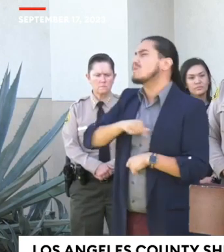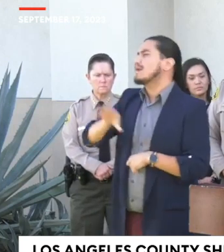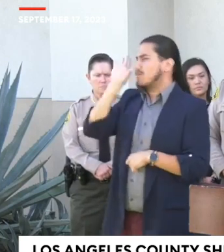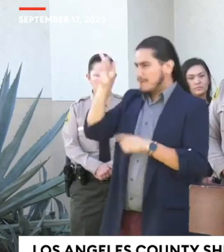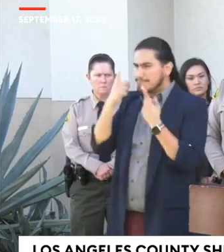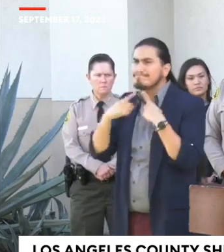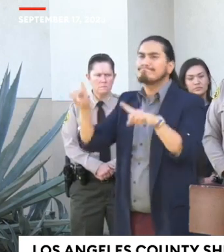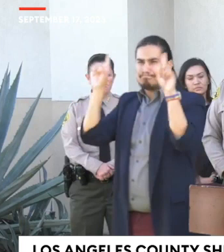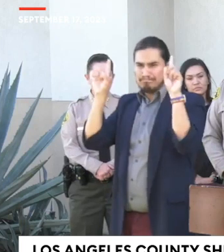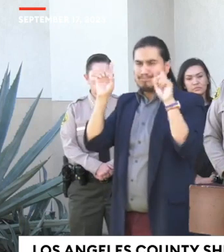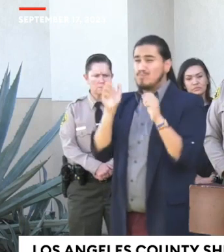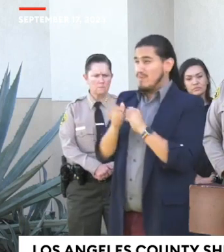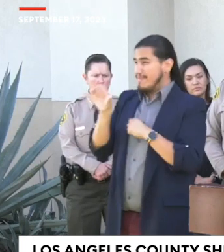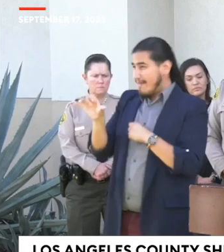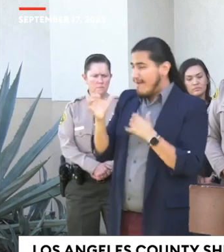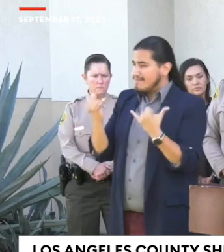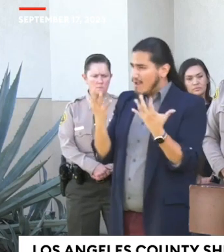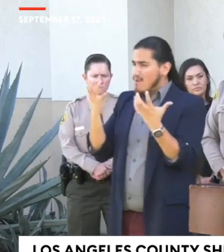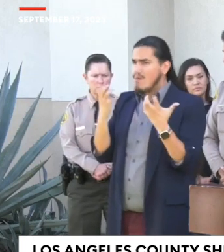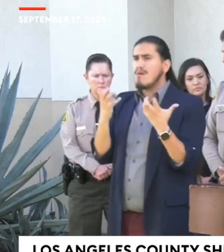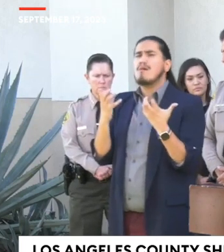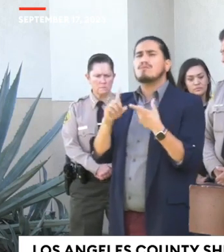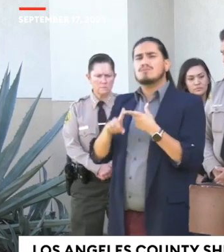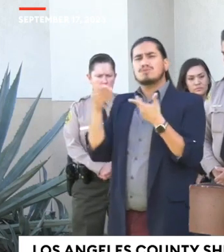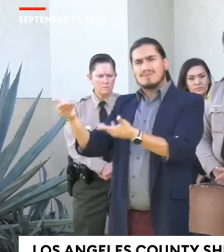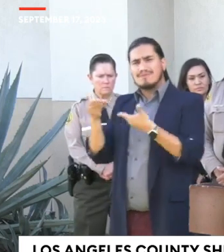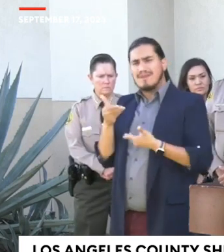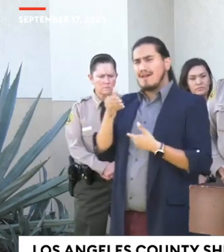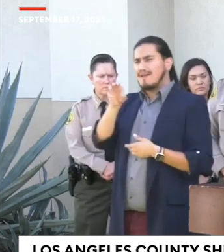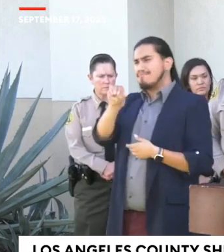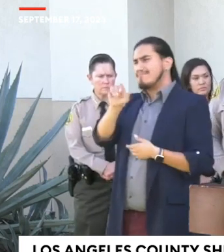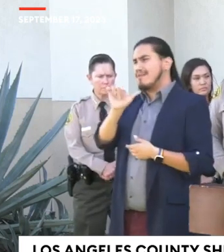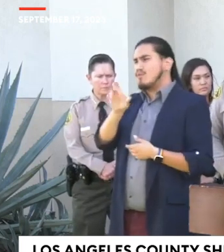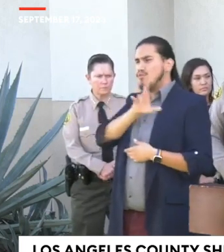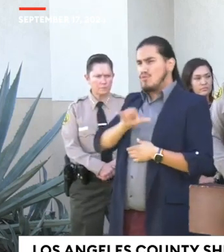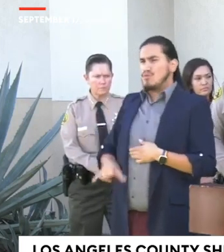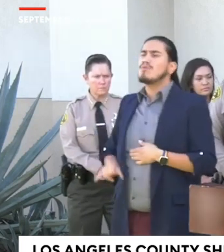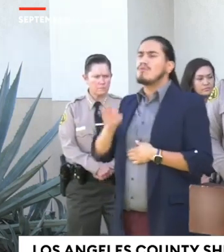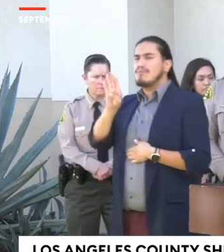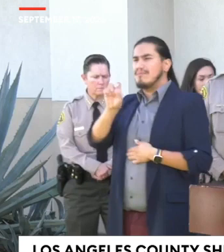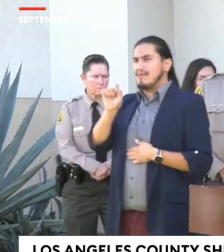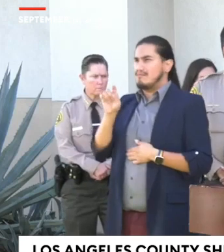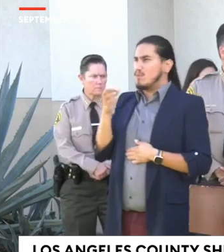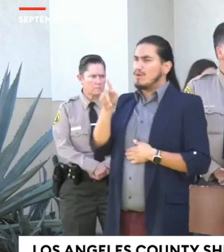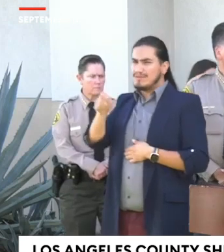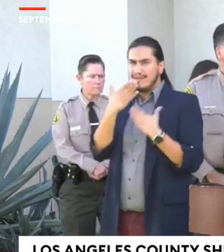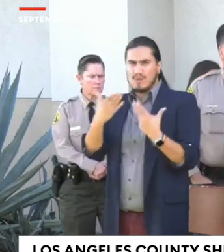persevere. With that, I would now like to invite up the mayor of Palmdale, Mayor Betancourt. Thank